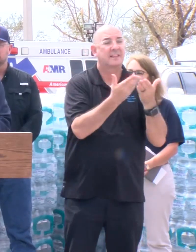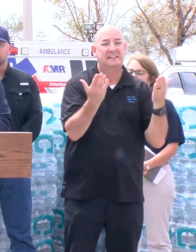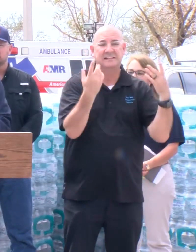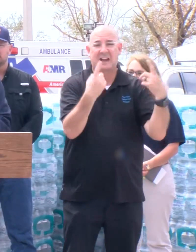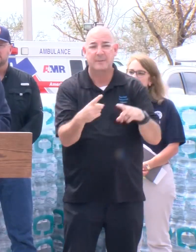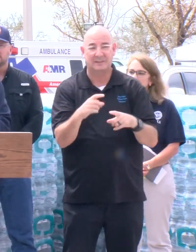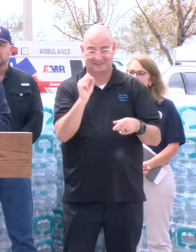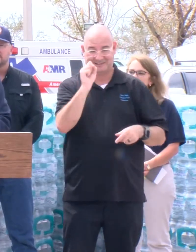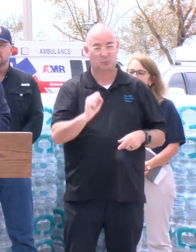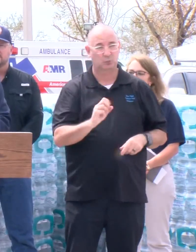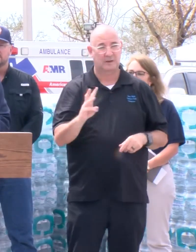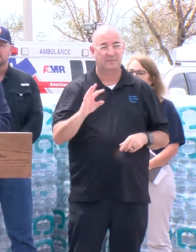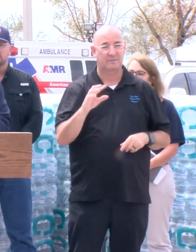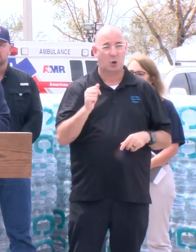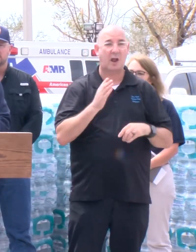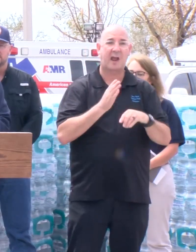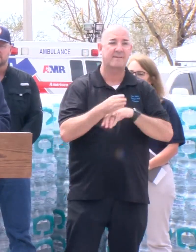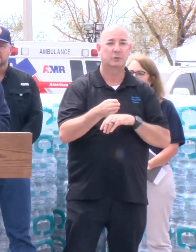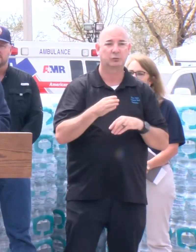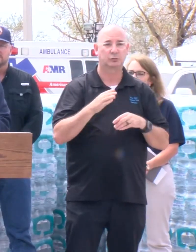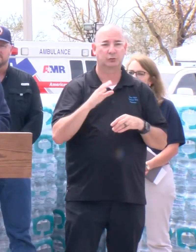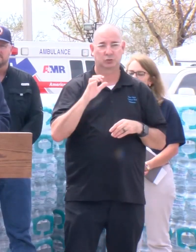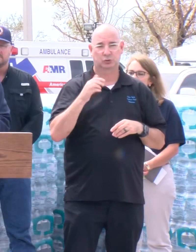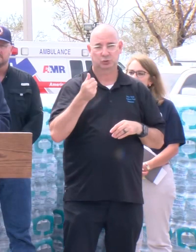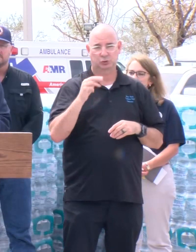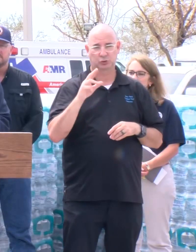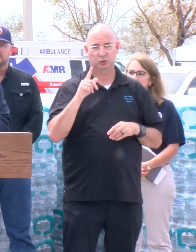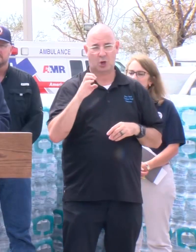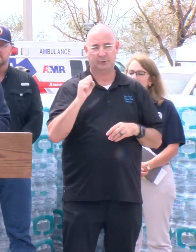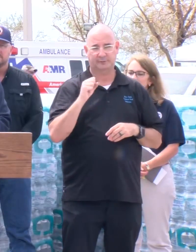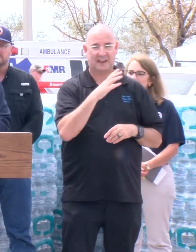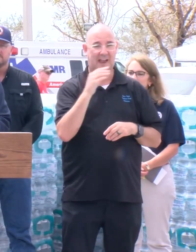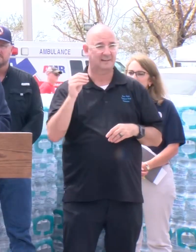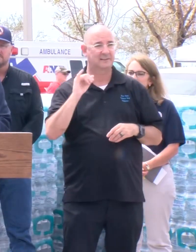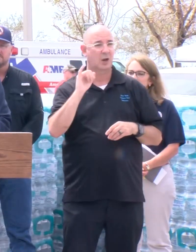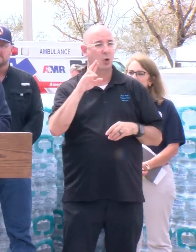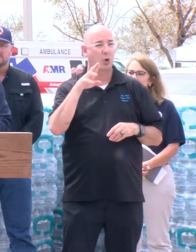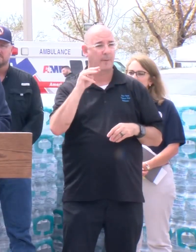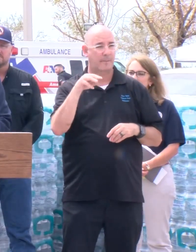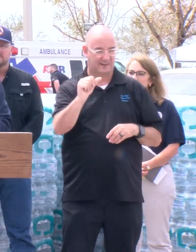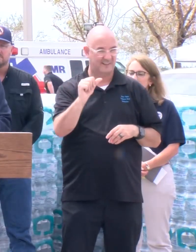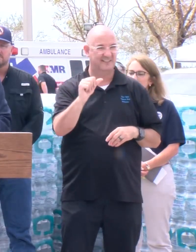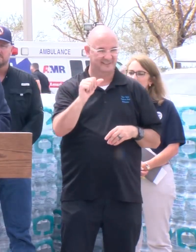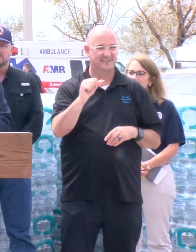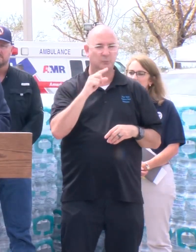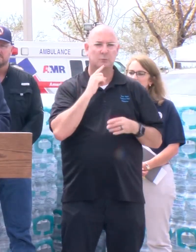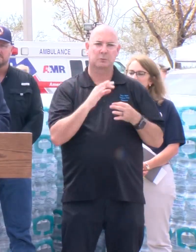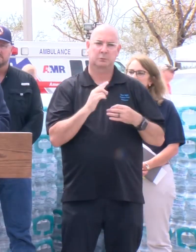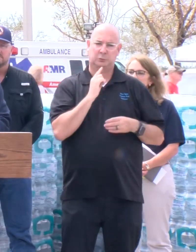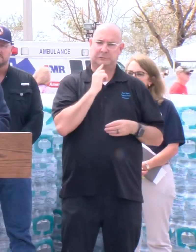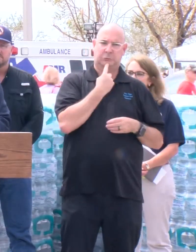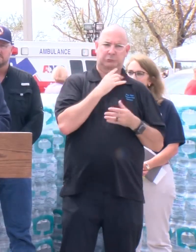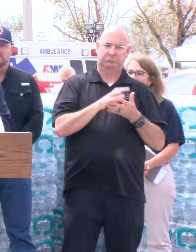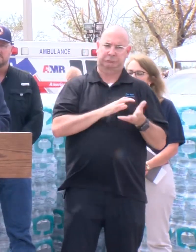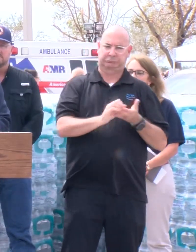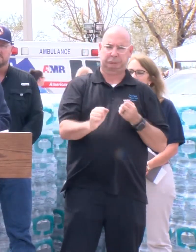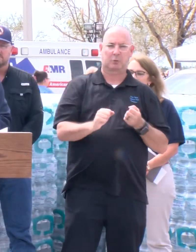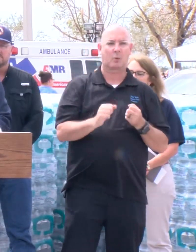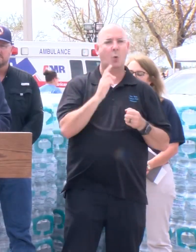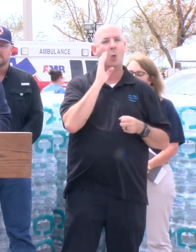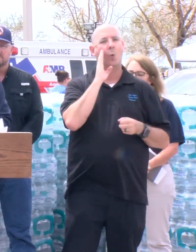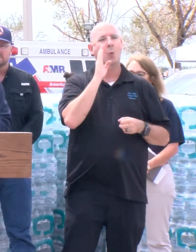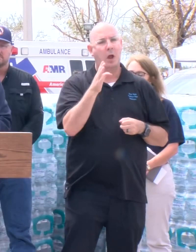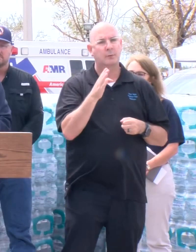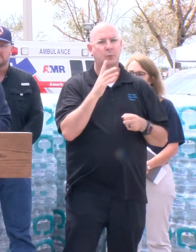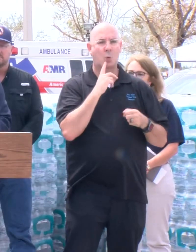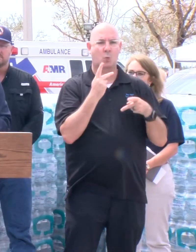Irma made that significant damage in this, for sure. But I think it would have been significantly worse had you not had some of those efforts. You